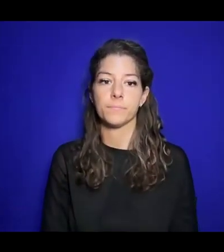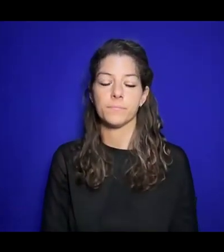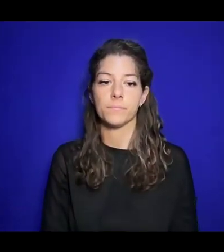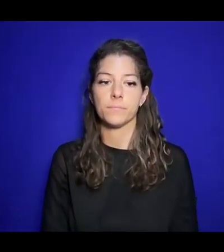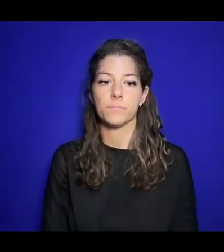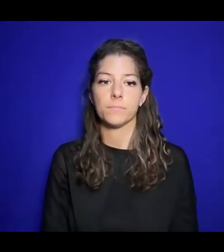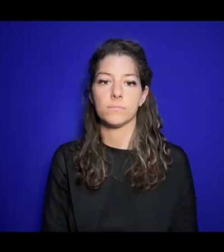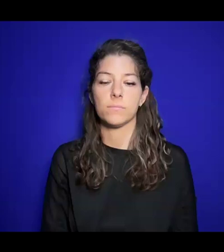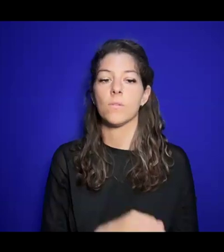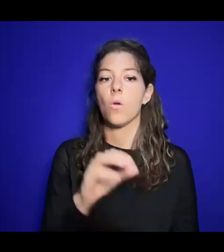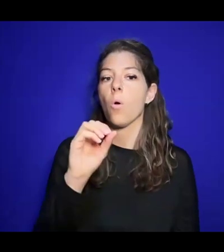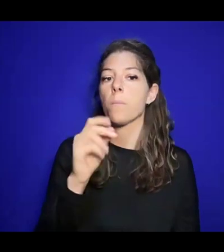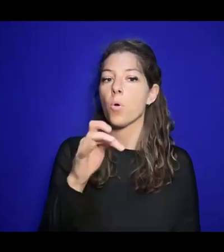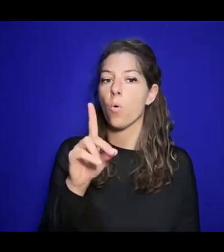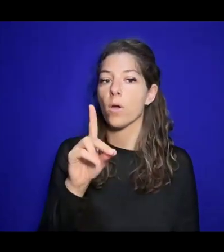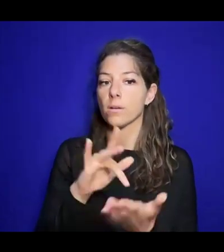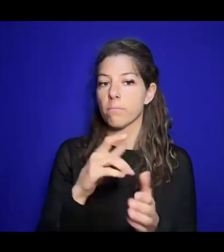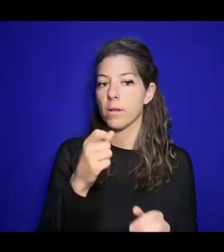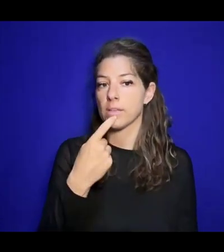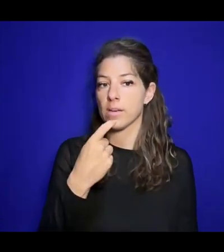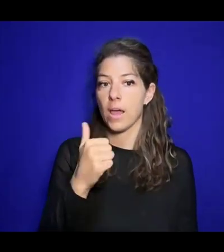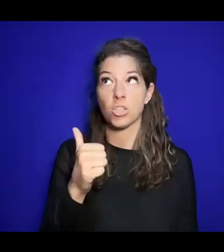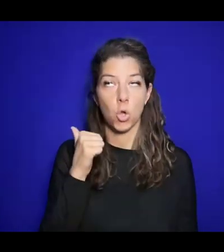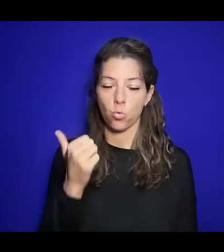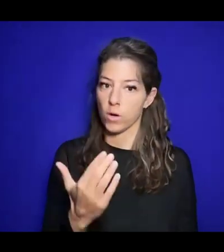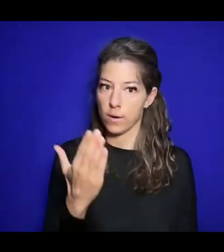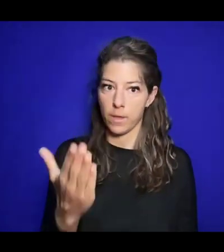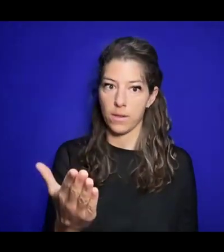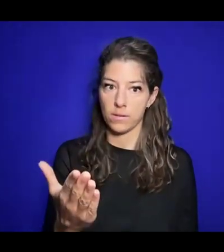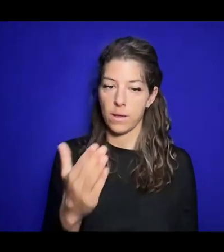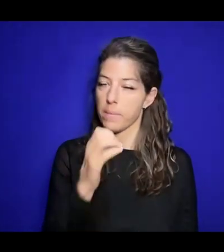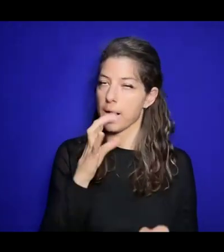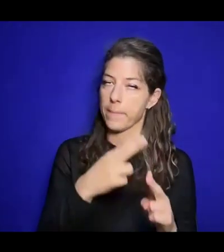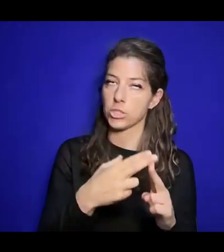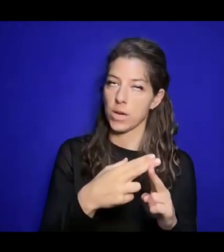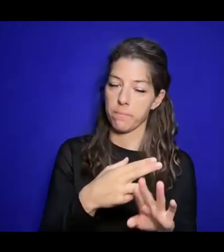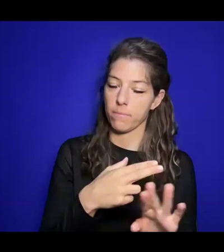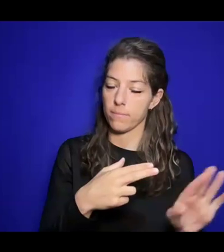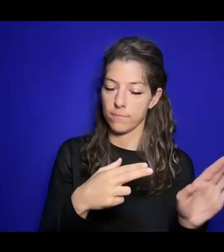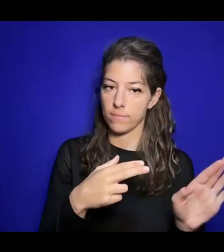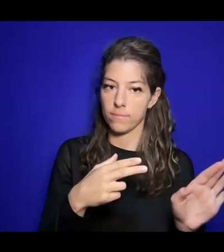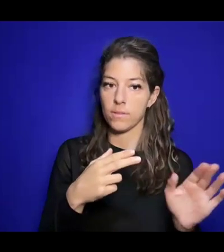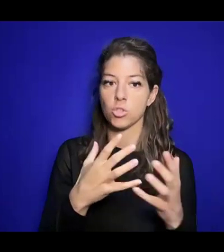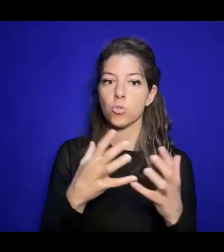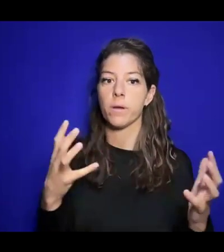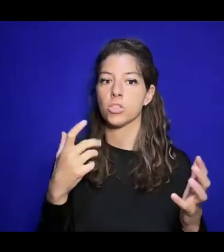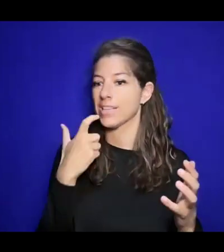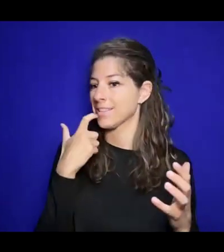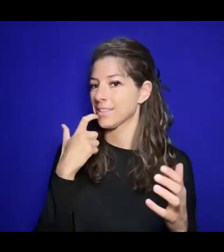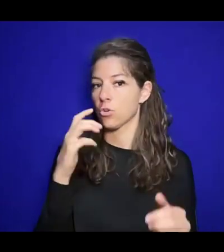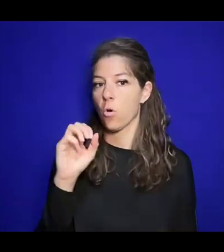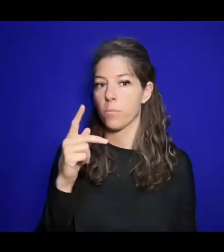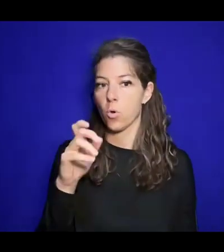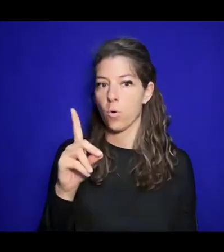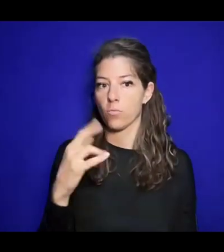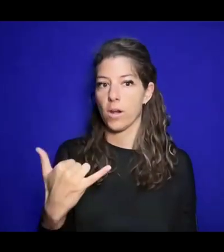an opioid that I will not recommend. So I'm not even going to mention its name because, there's too much addiction. Opioids